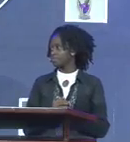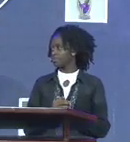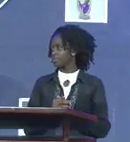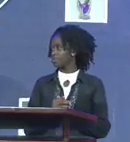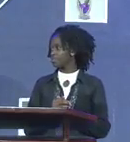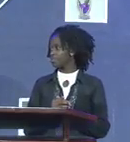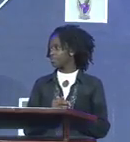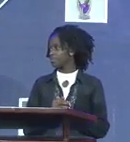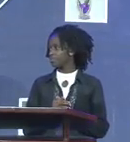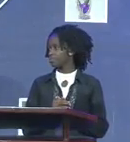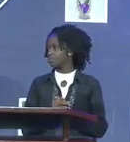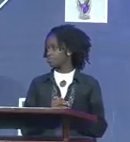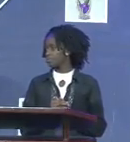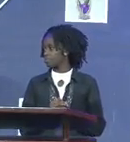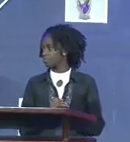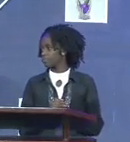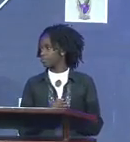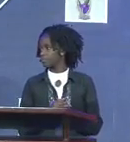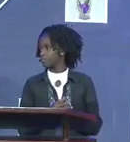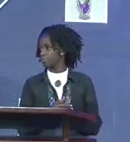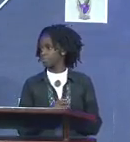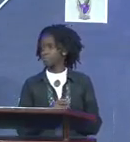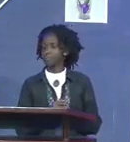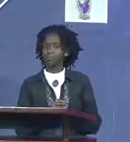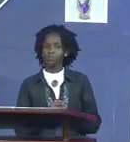tukulembere oluyimba olwo mwoyo imamira.